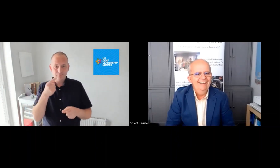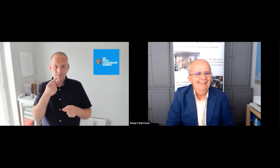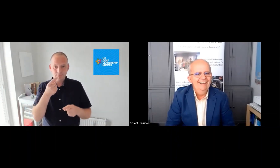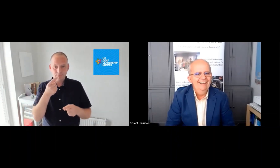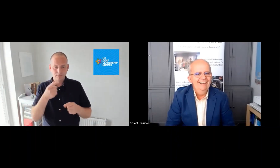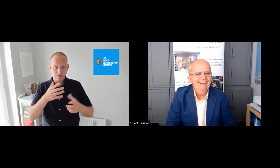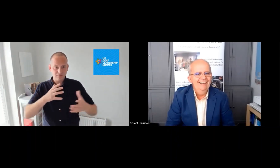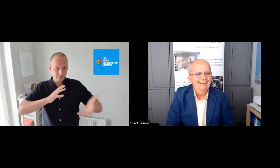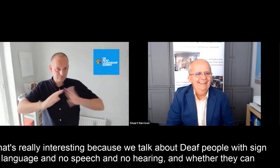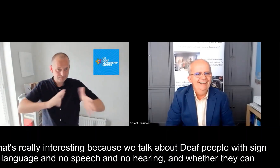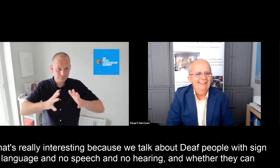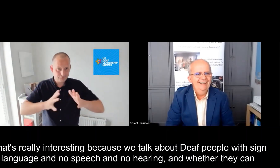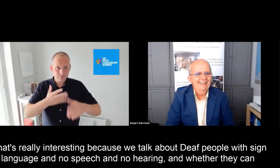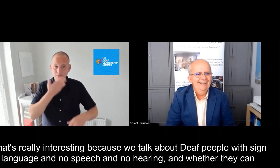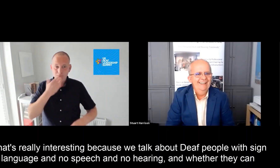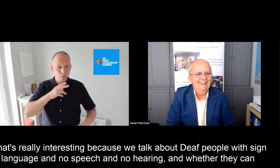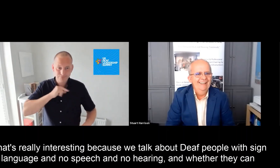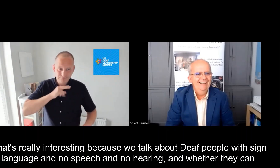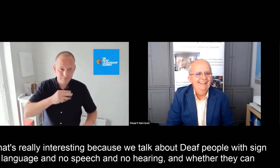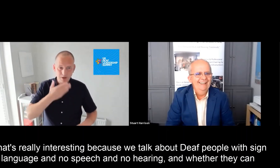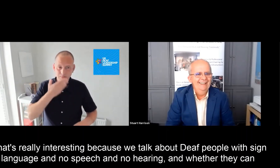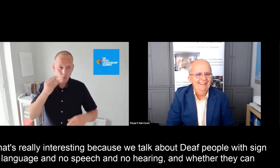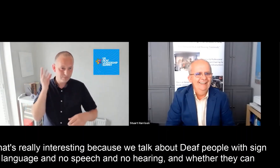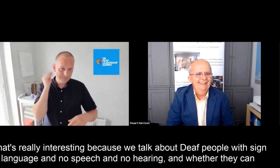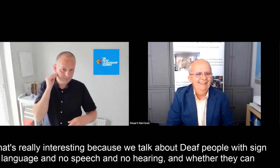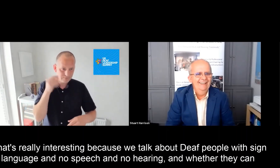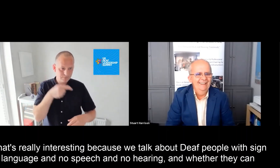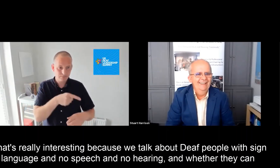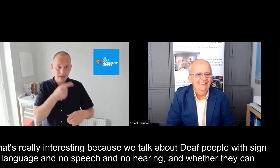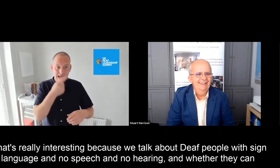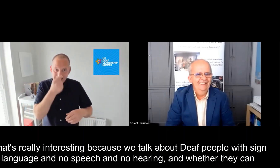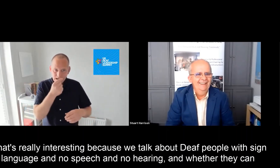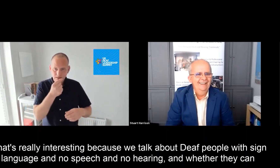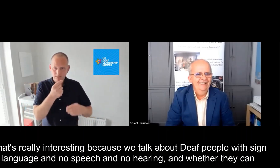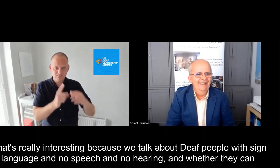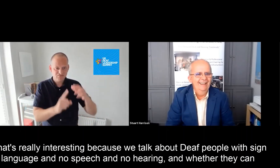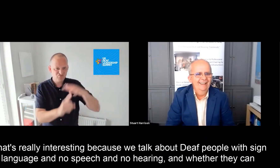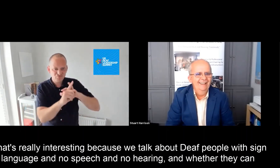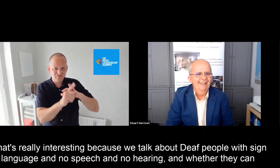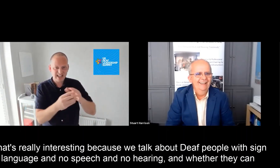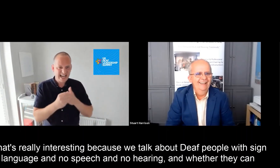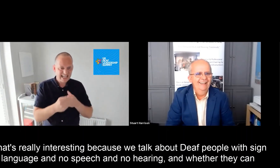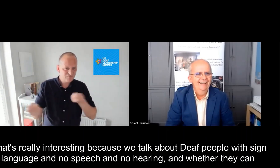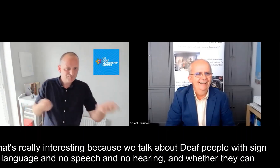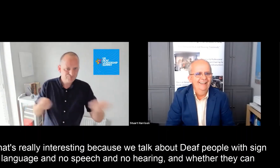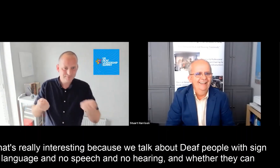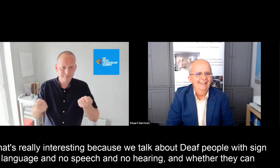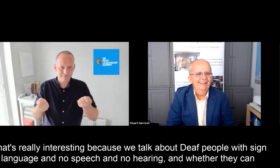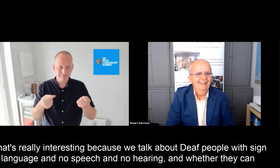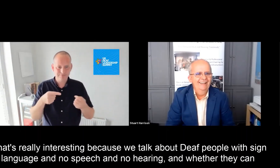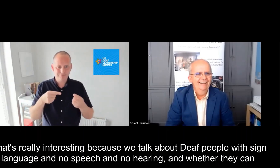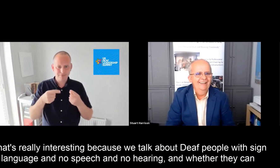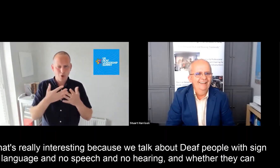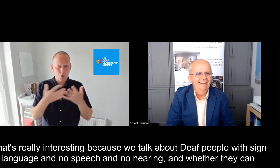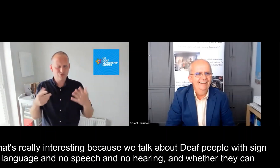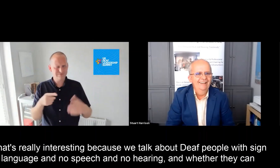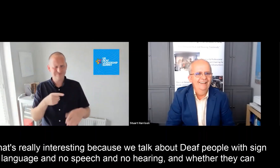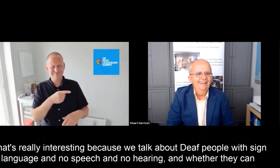That's really interesting, because we talk about deaf people with sign language and no speech and no hearing, and whether they can become successful